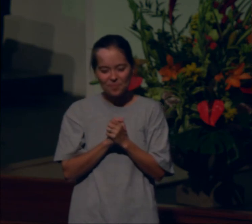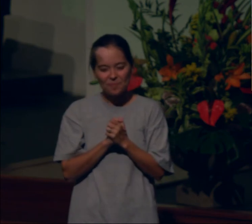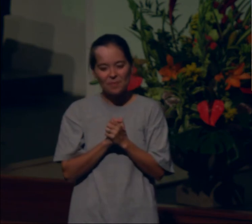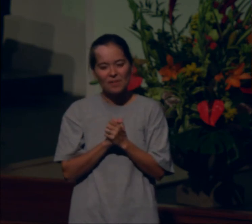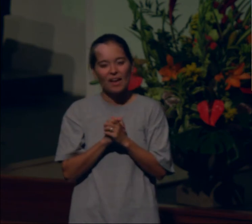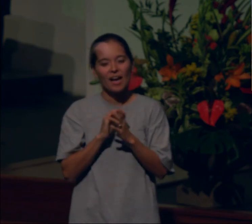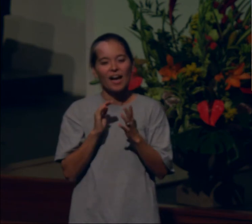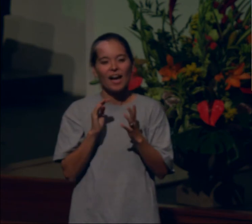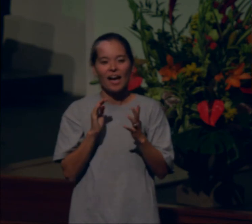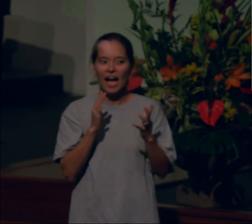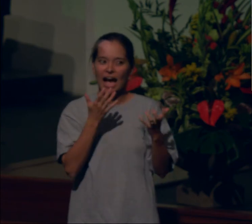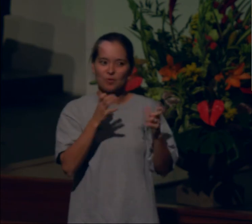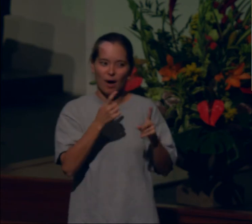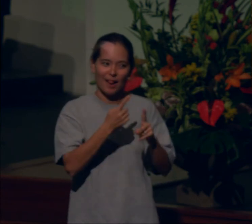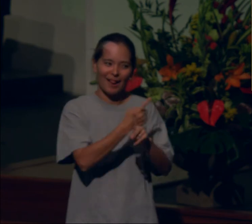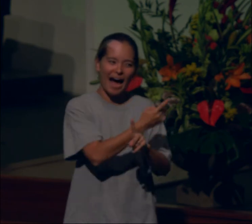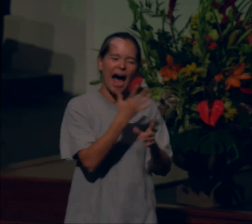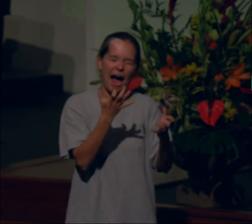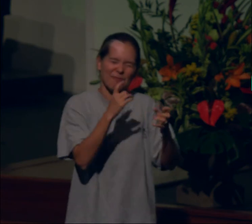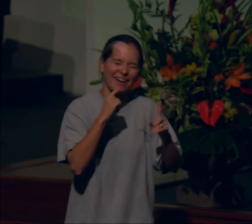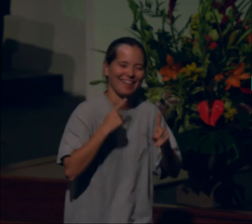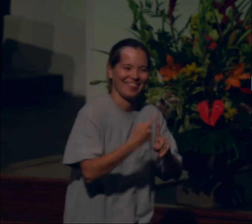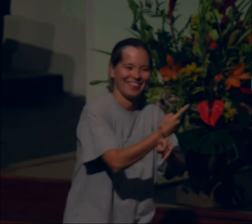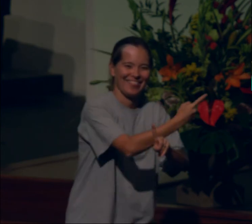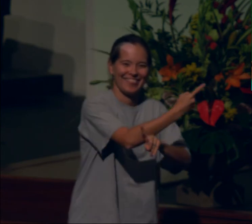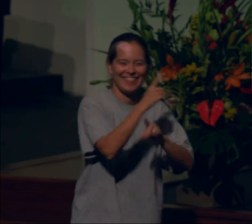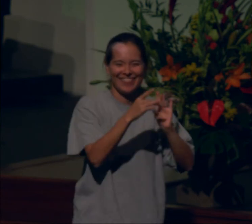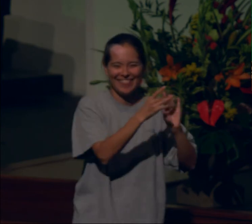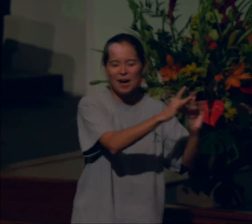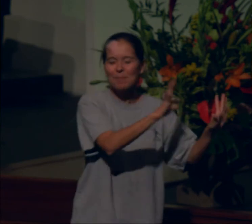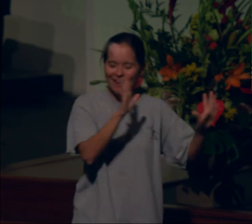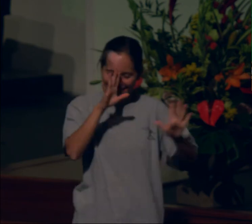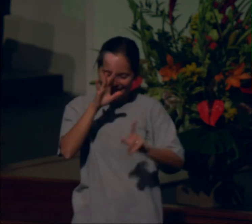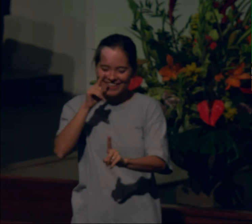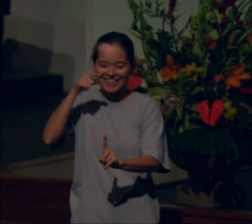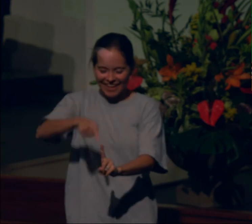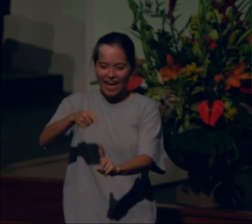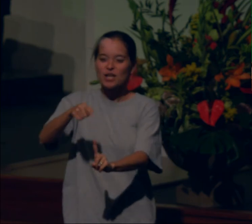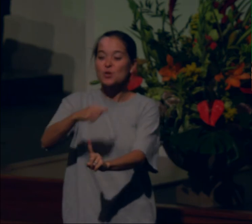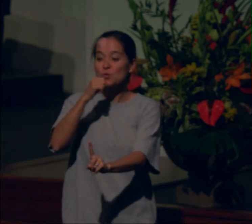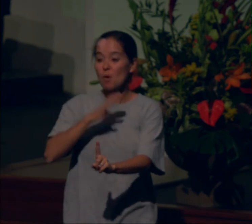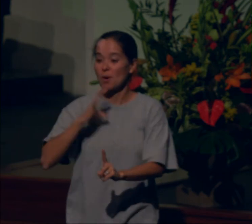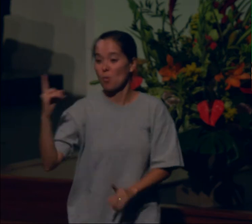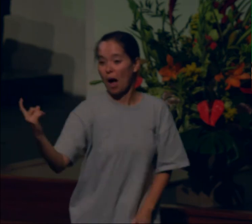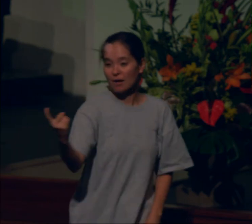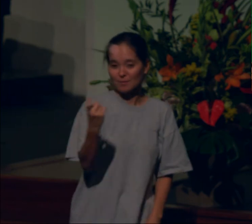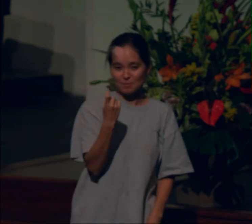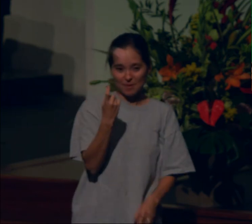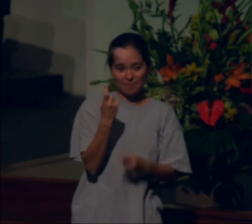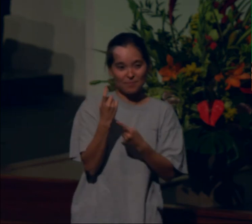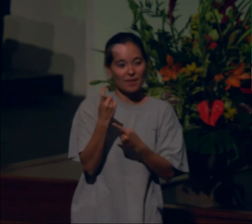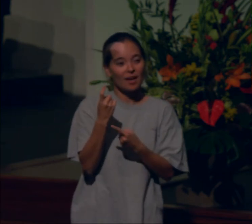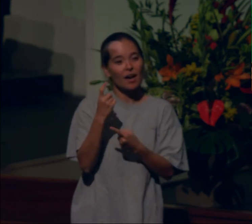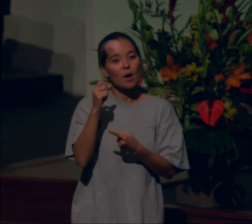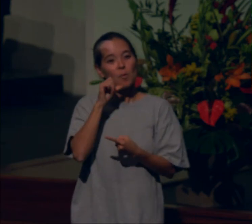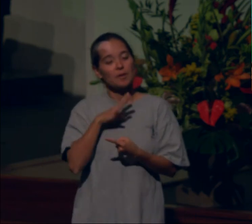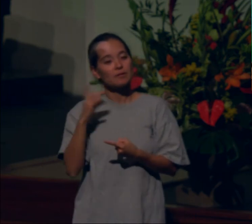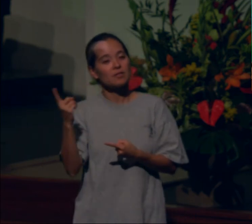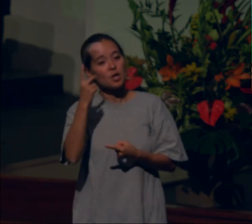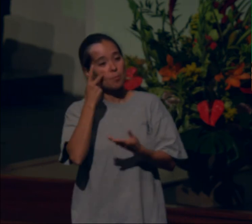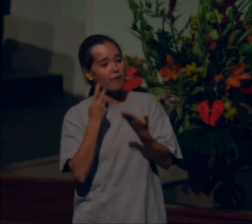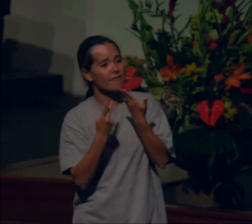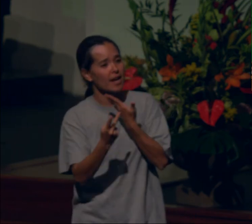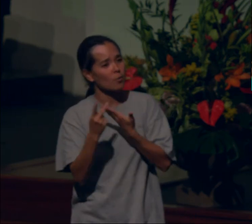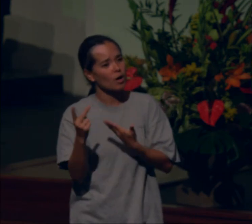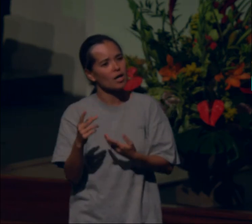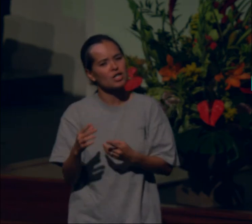I want to go down a rabbit trail so bad right now, and I'm going to stay on. So she walked up to me, and when the Lord gave her a prophetic word, it was a